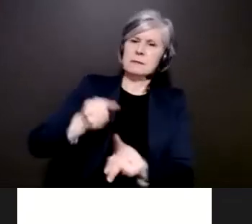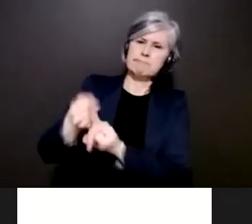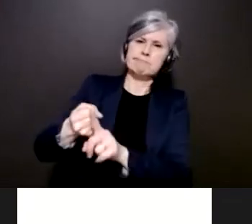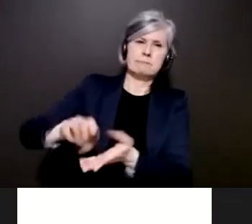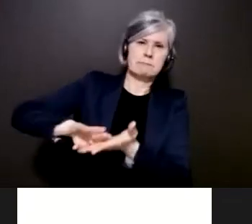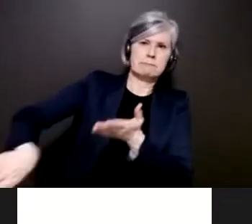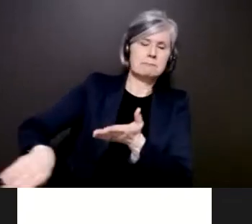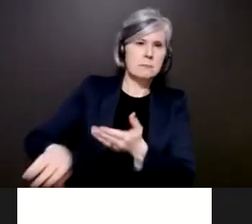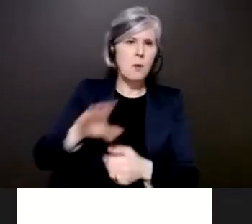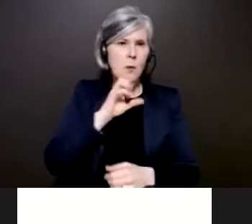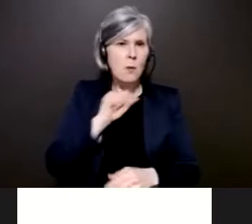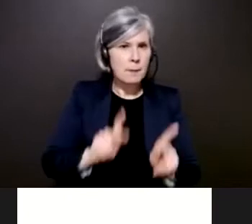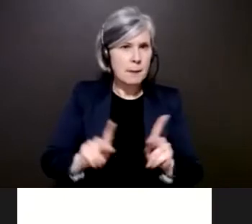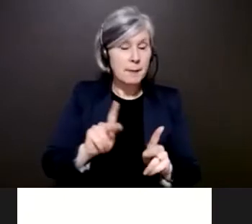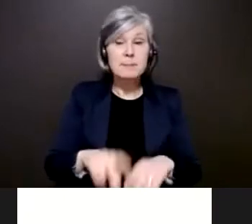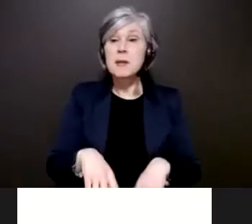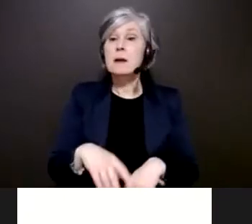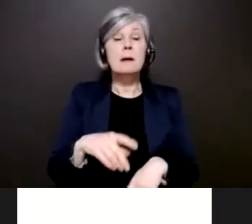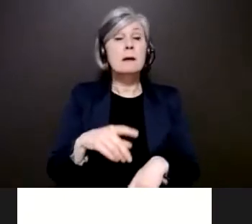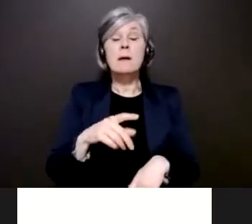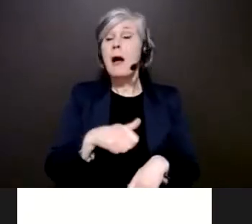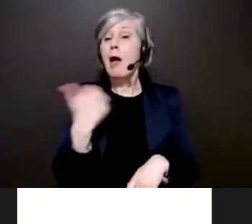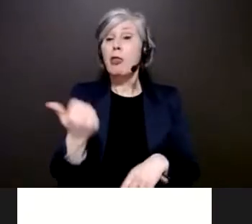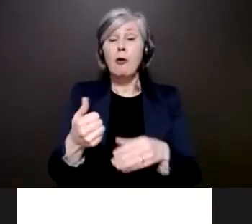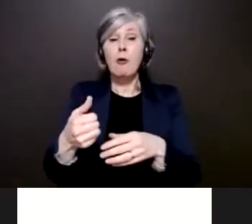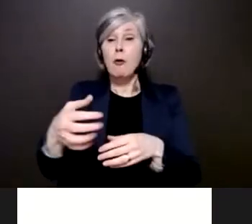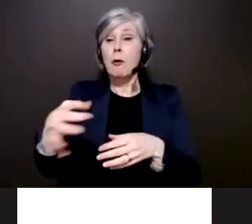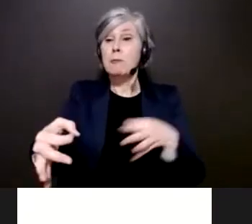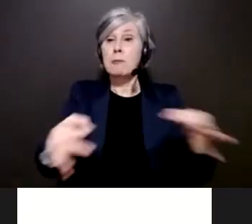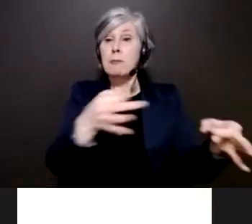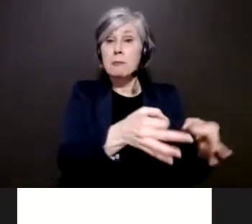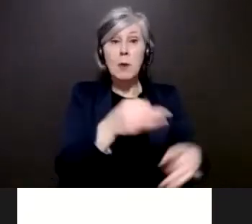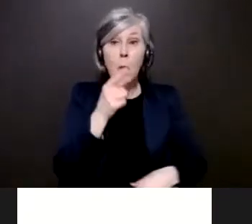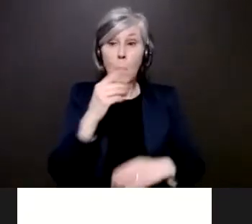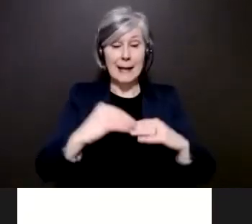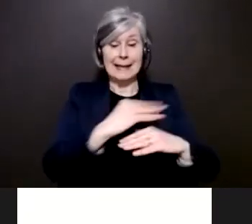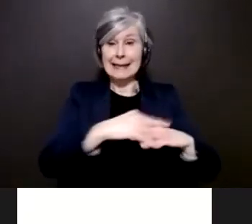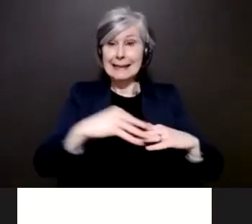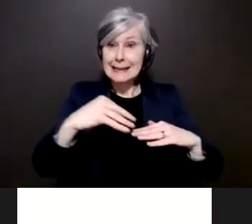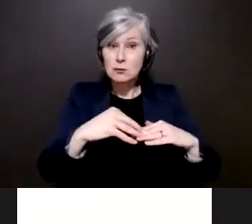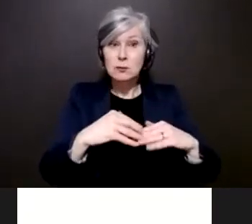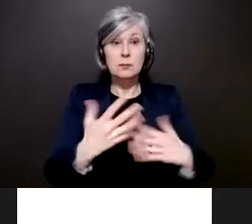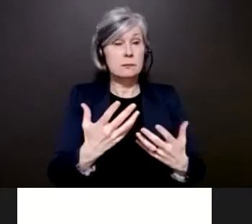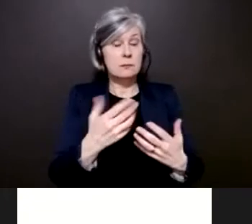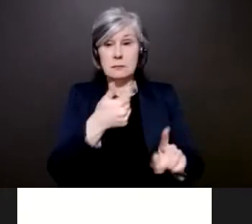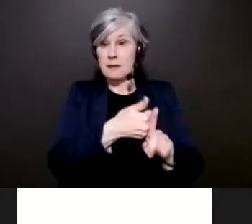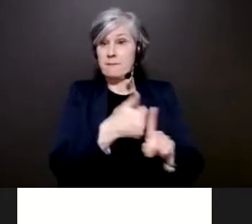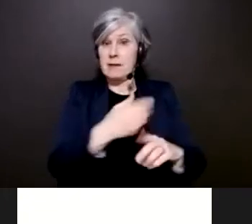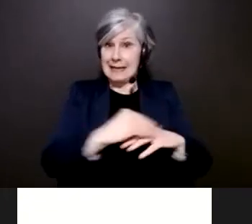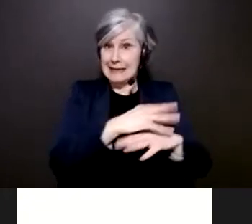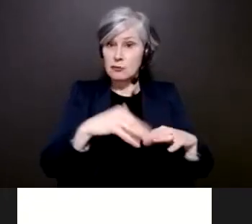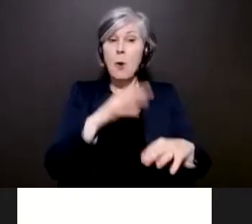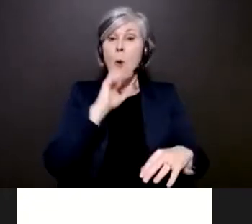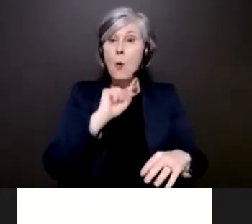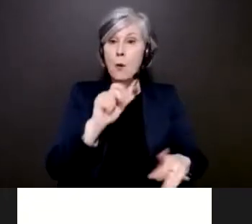Canadians, for example, the Indigenous older people, are highly vulnerable to human rights violations in Canada.